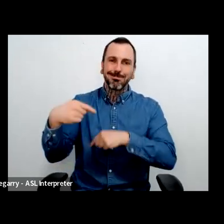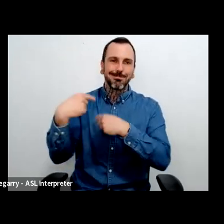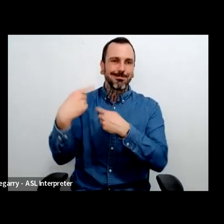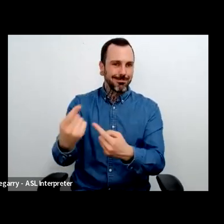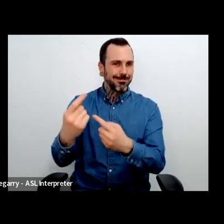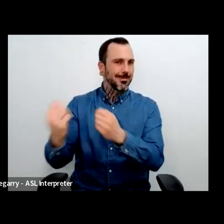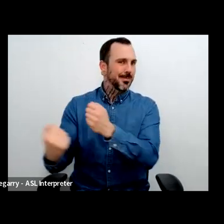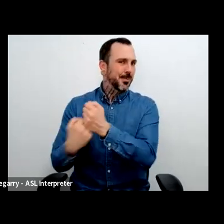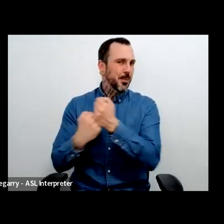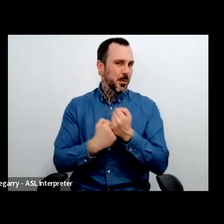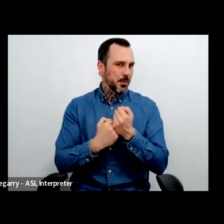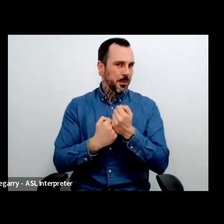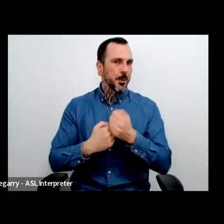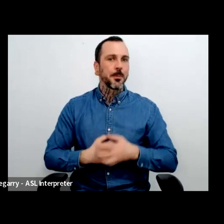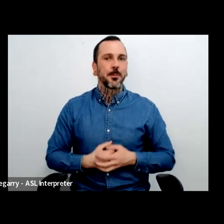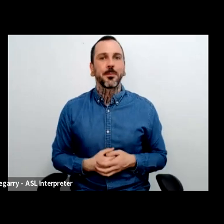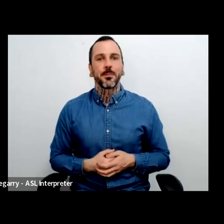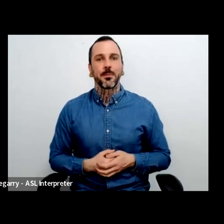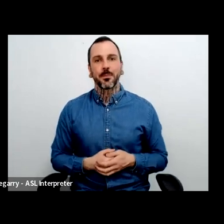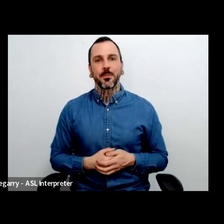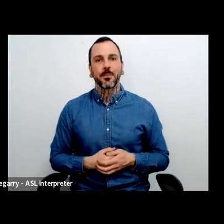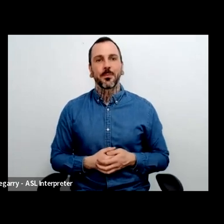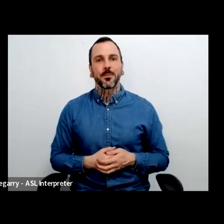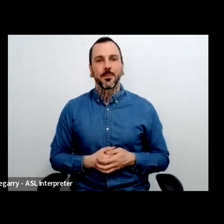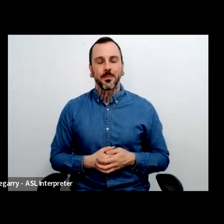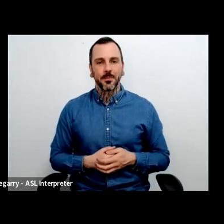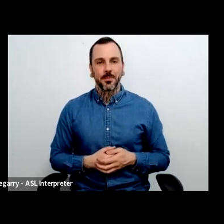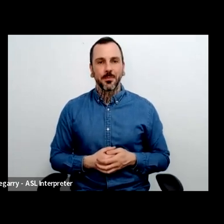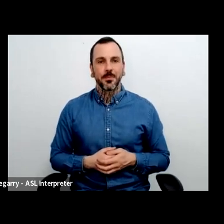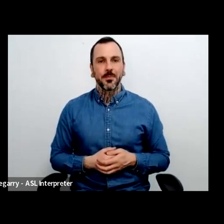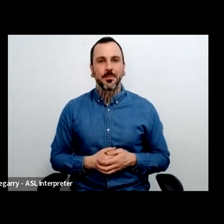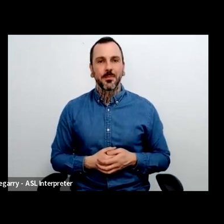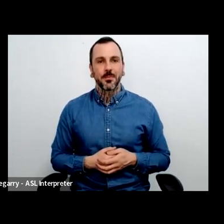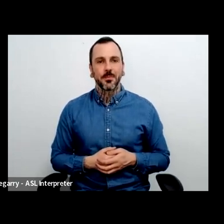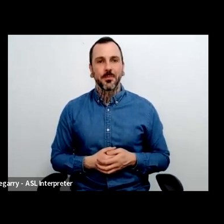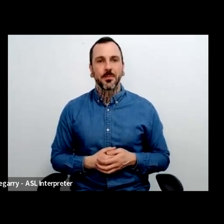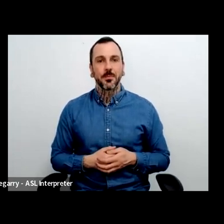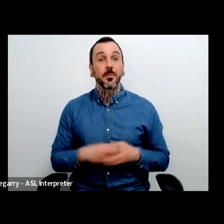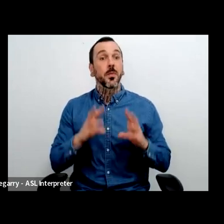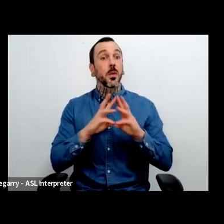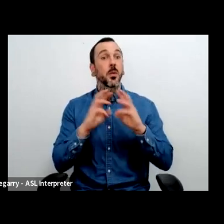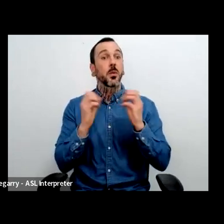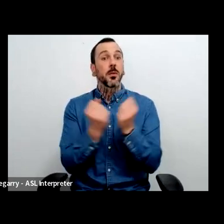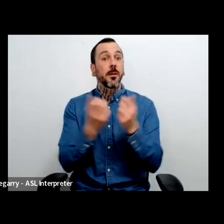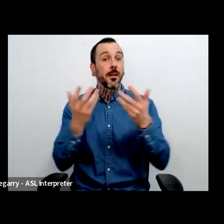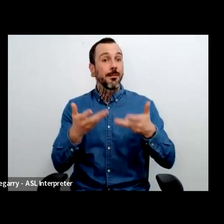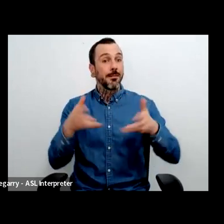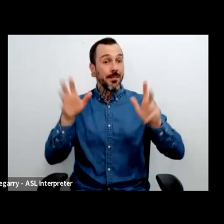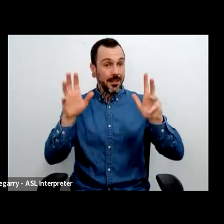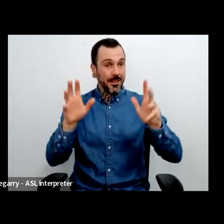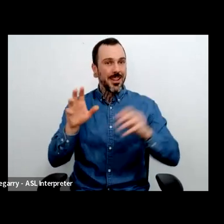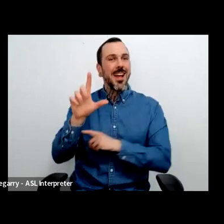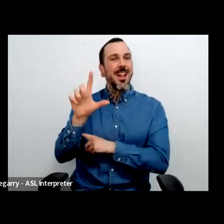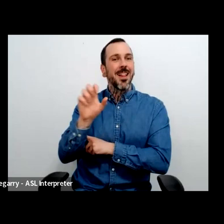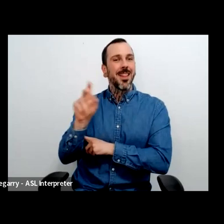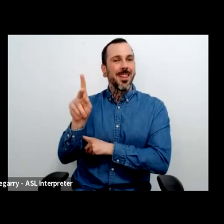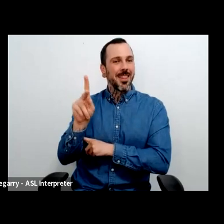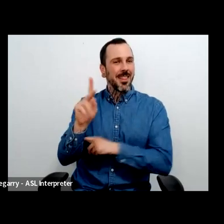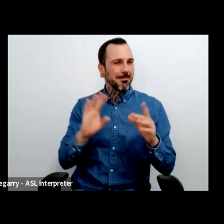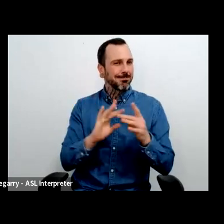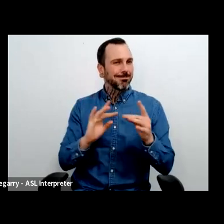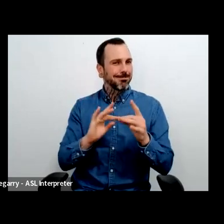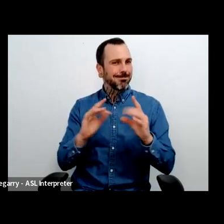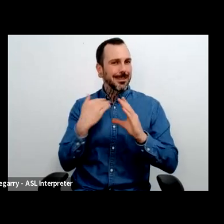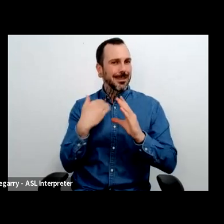past few months. After the workshop, we will be sending all of you a link to complete a brief survey. Please fill